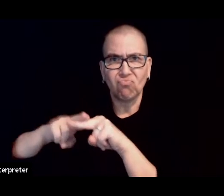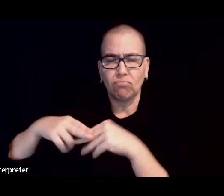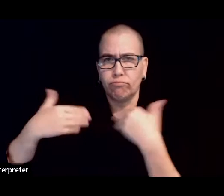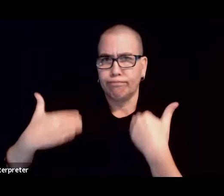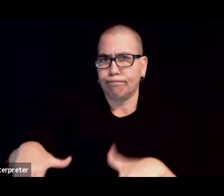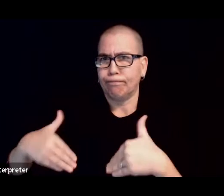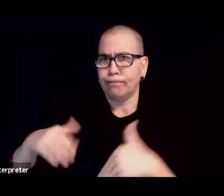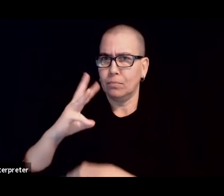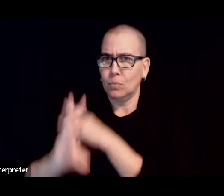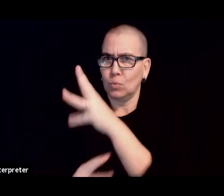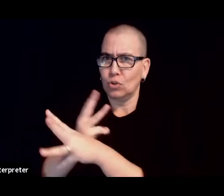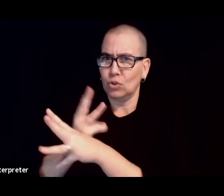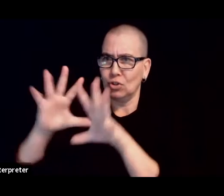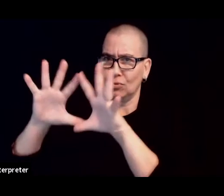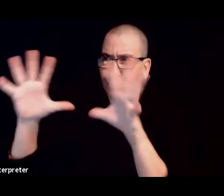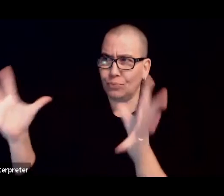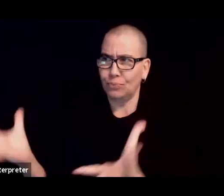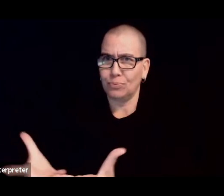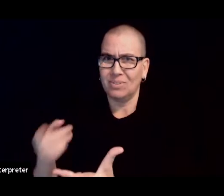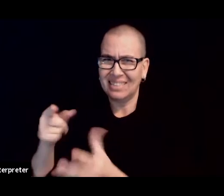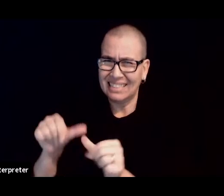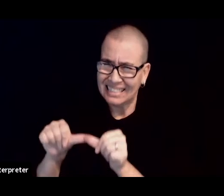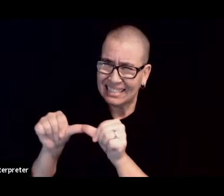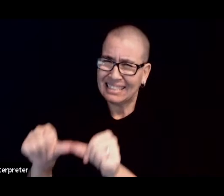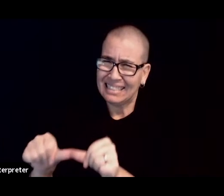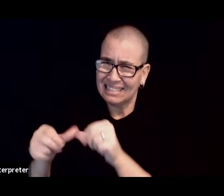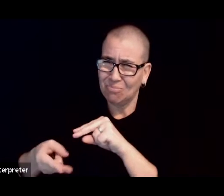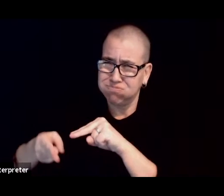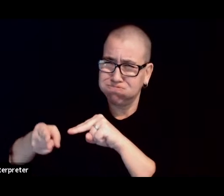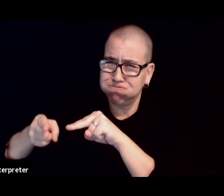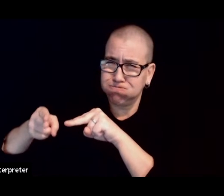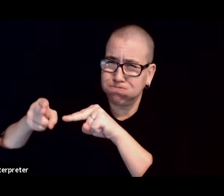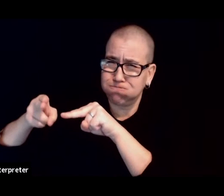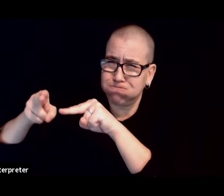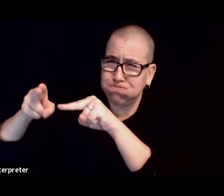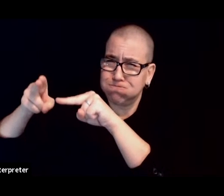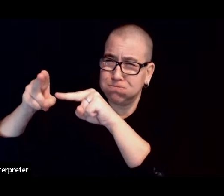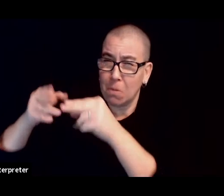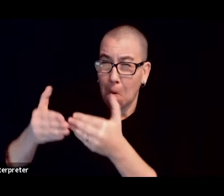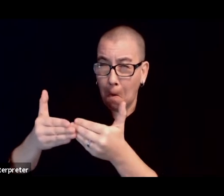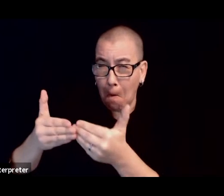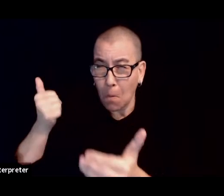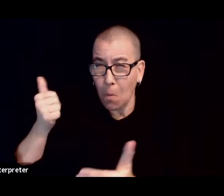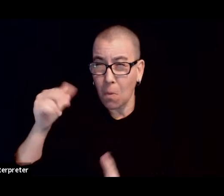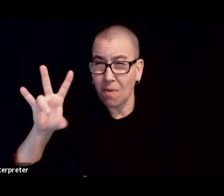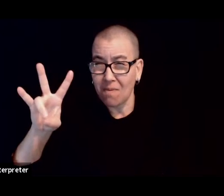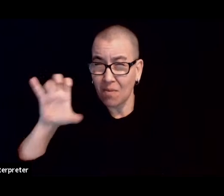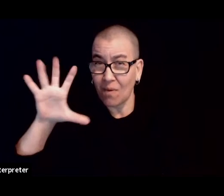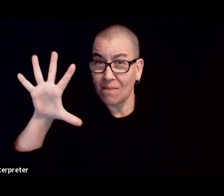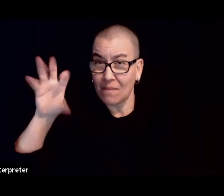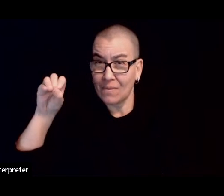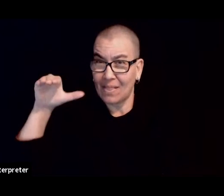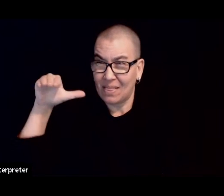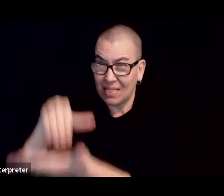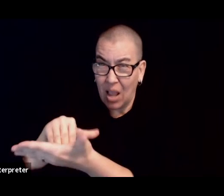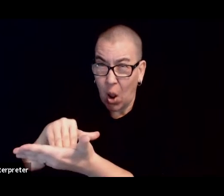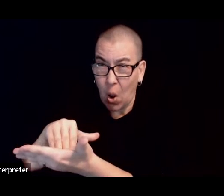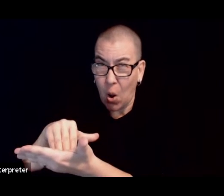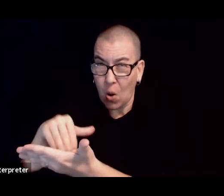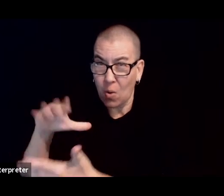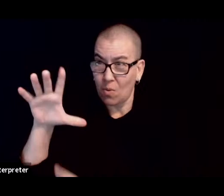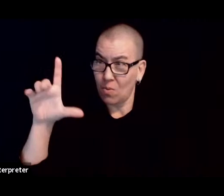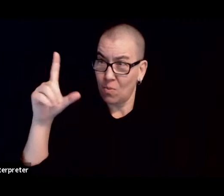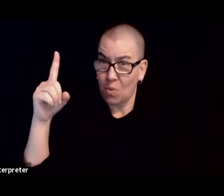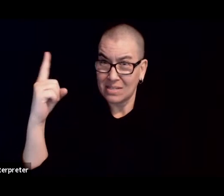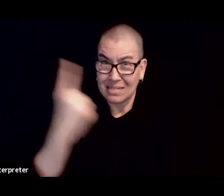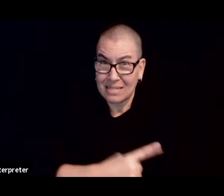down, adding another almost 750,000 cases in a single day around the world and over 13,000